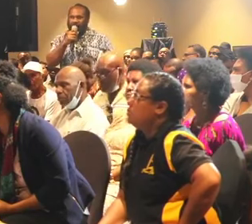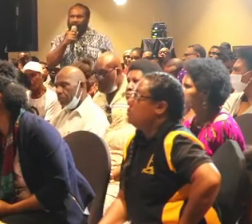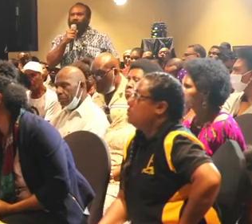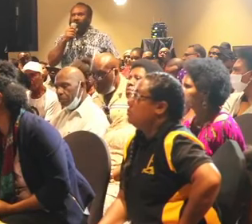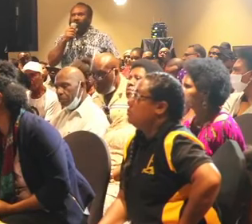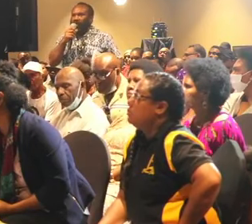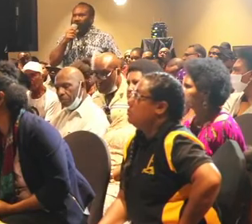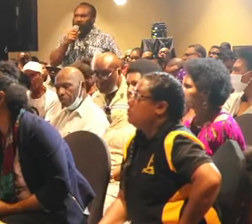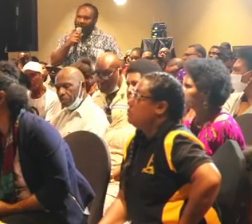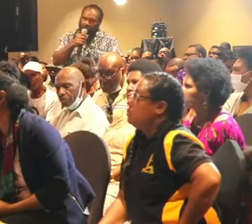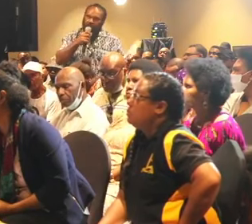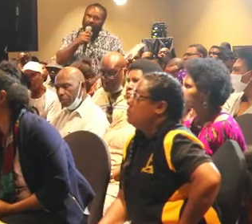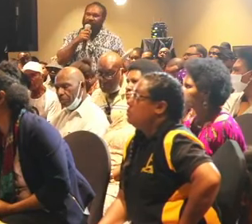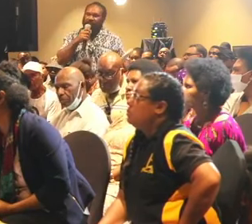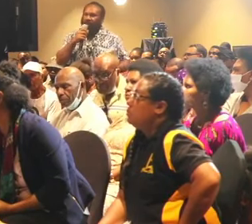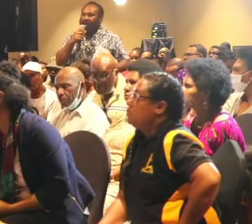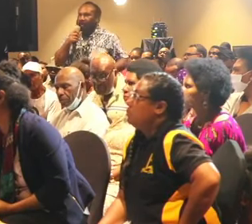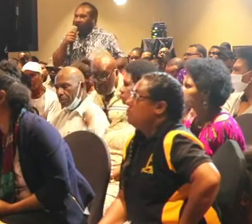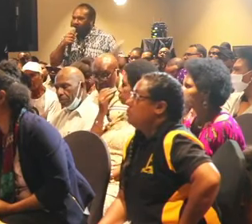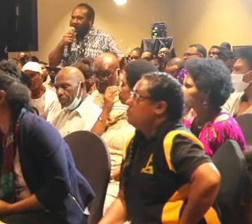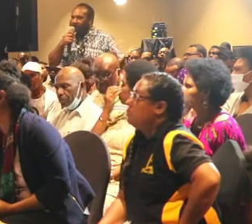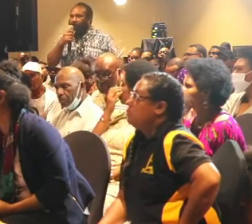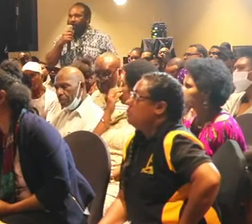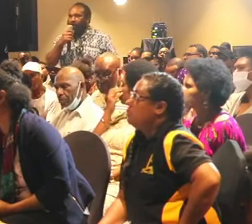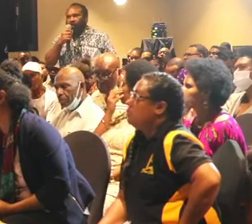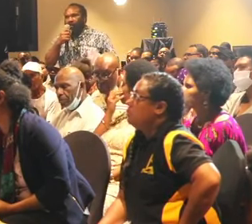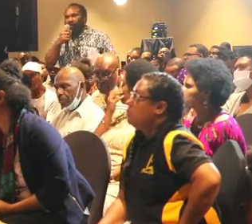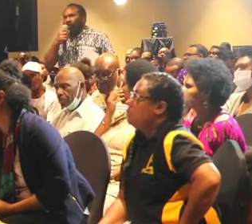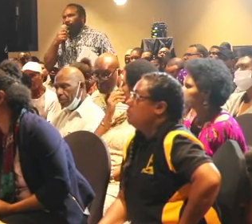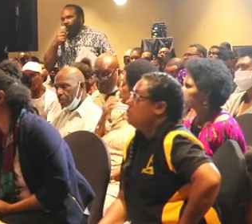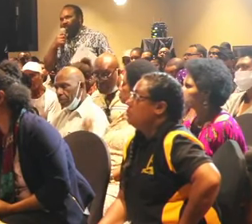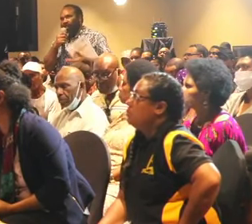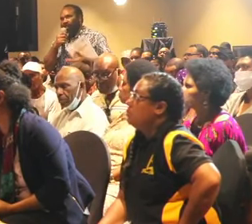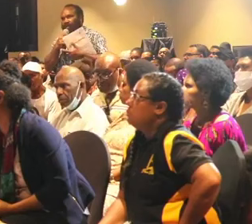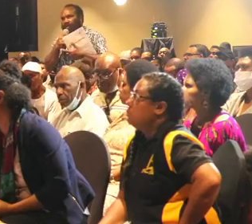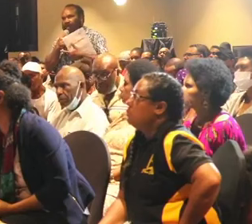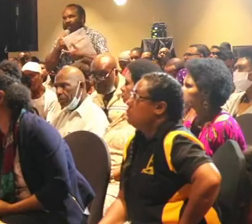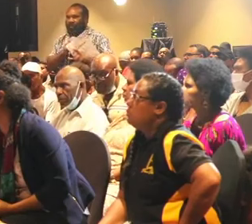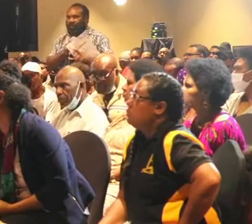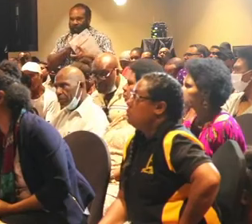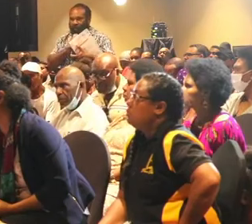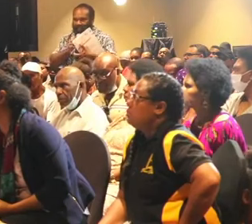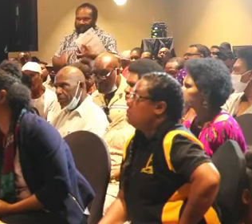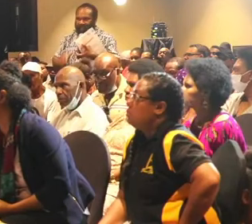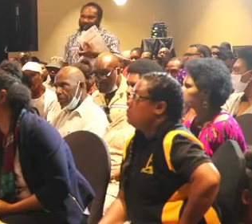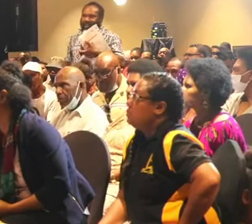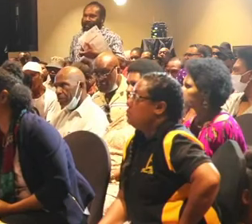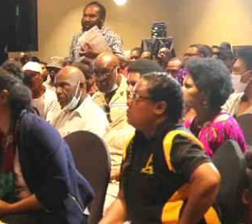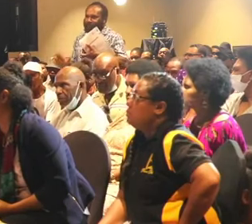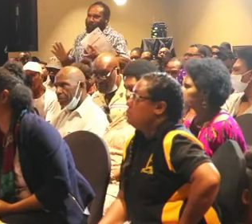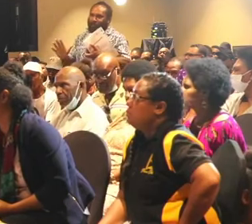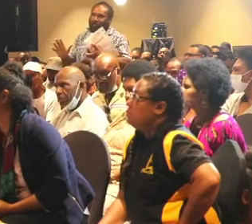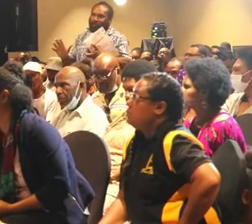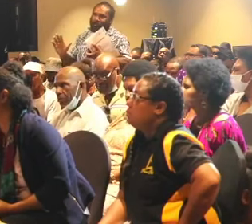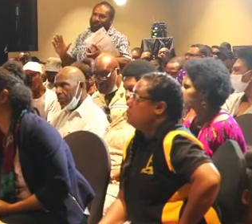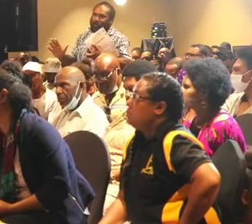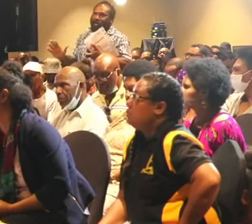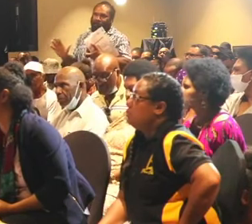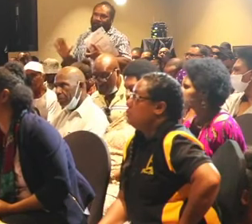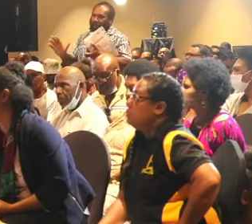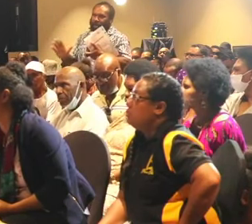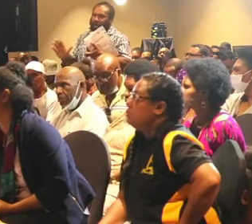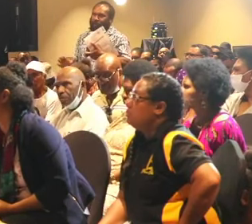enough you talk shower so mi can go inside na by mi make one em because mi stop 14 years sorry strap because minus a minimum